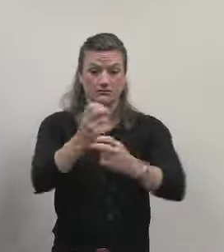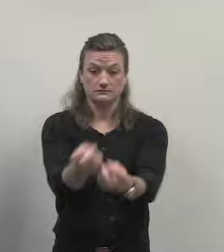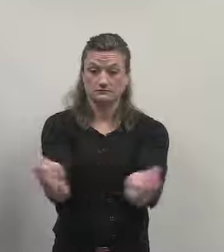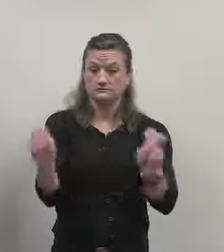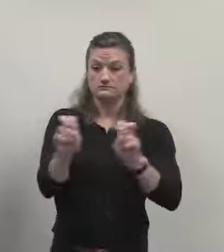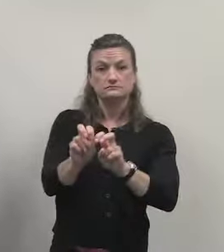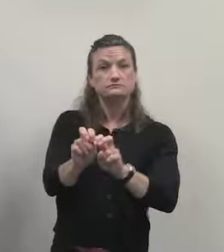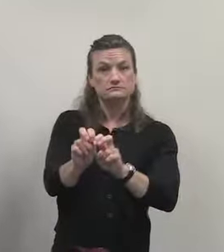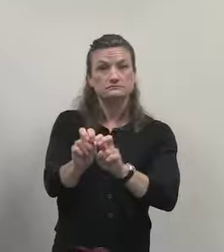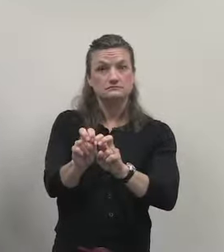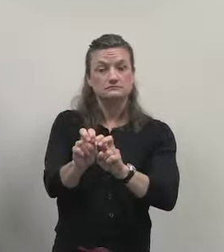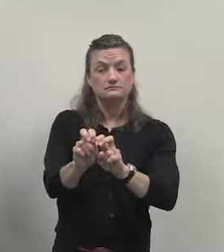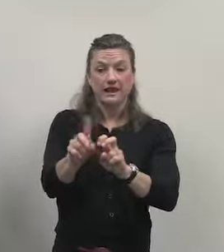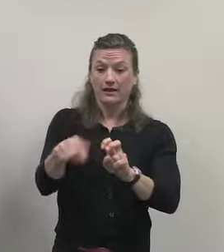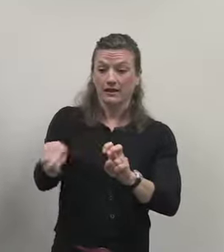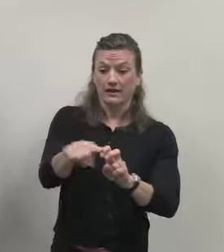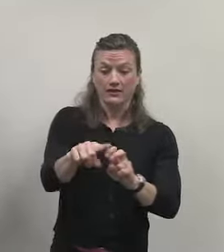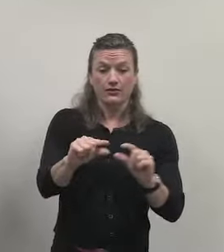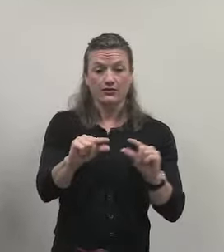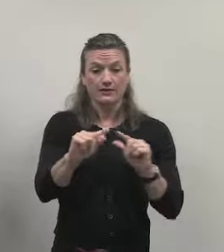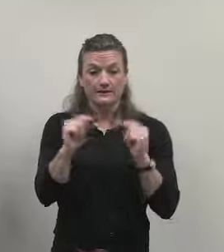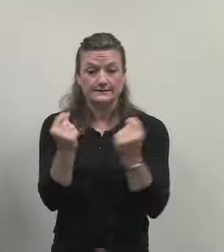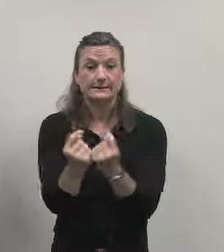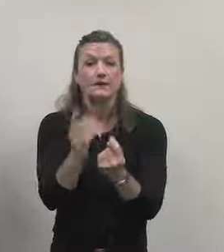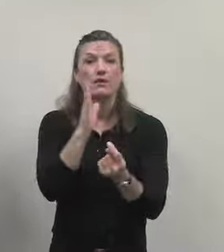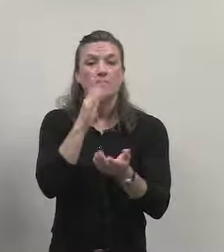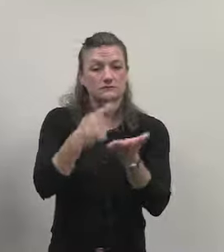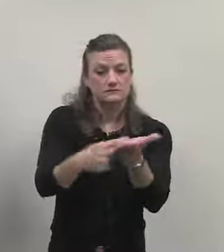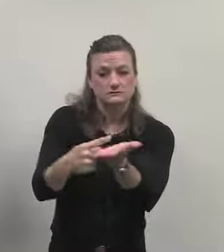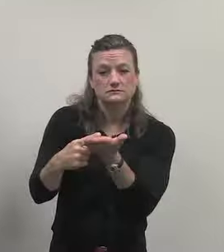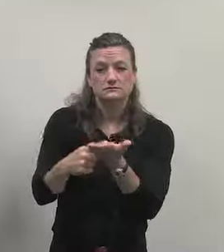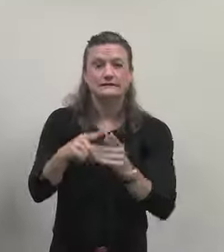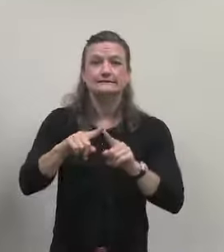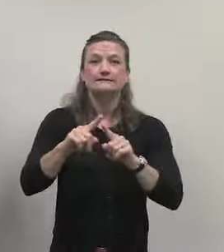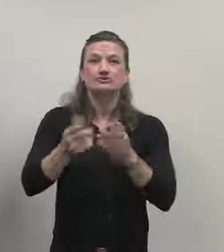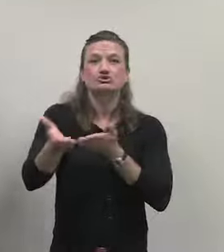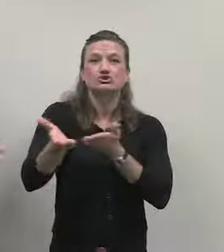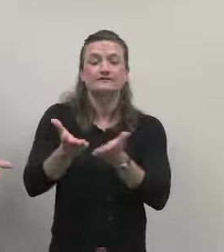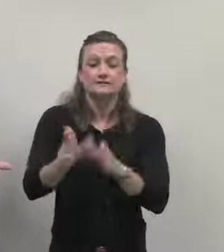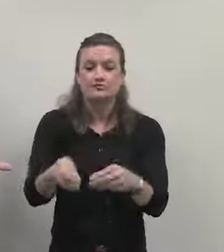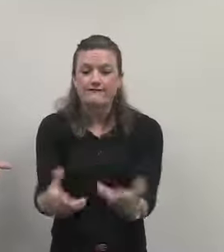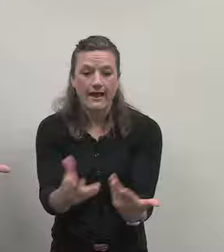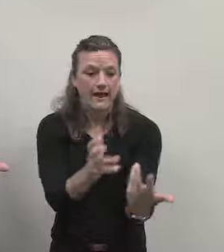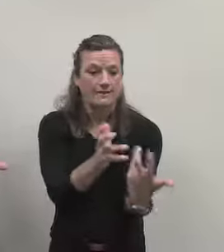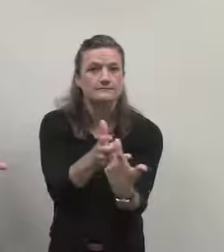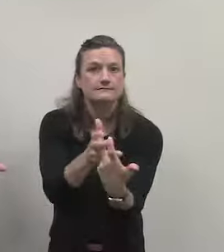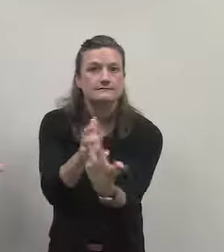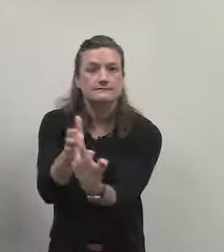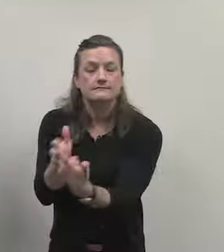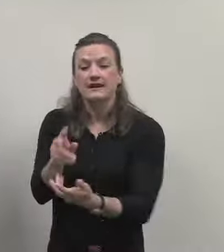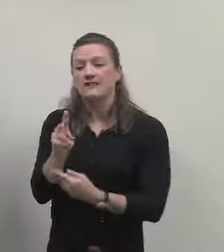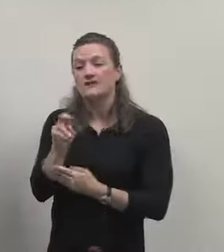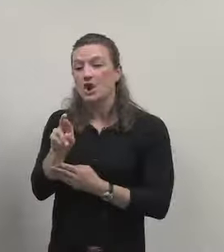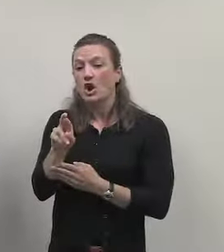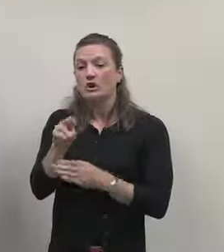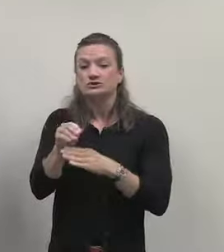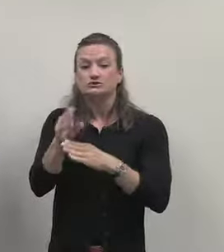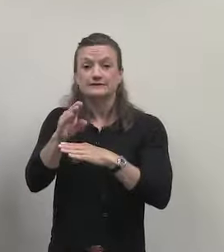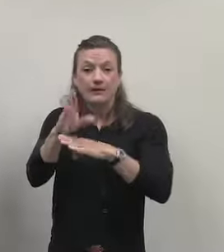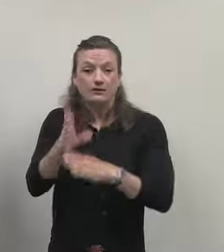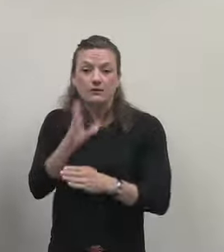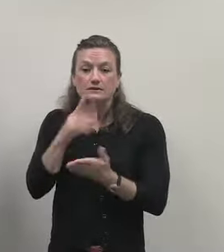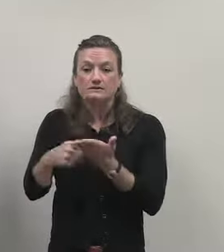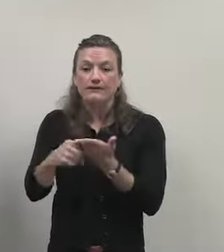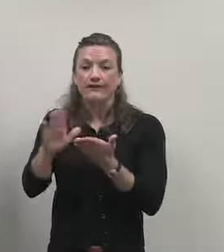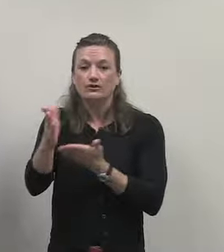the group, and the group will talk about the different services that they can provide. The VR counselor will talk about their services, the